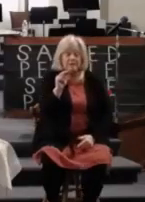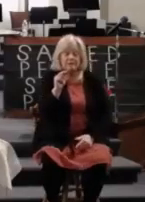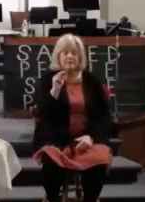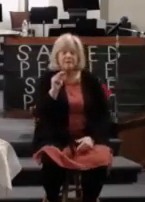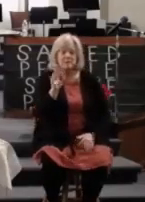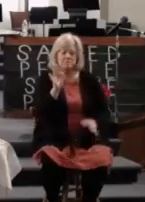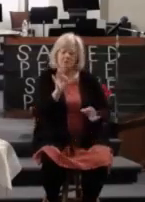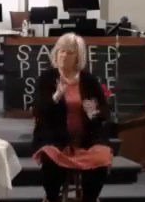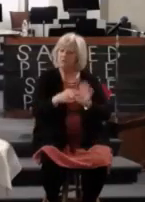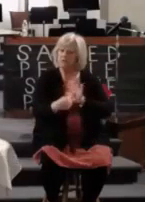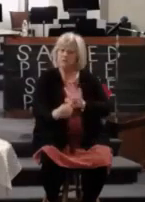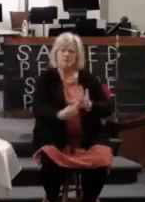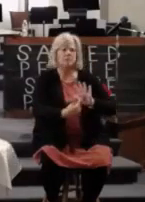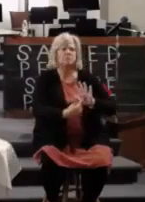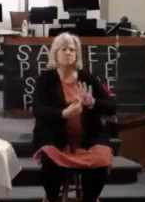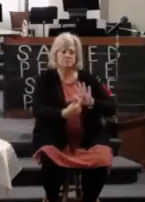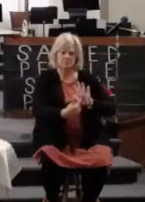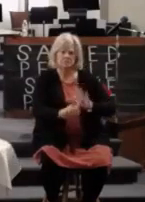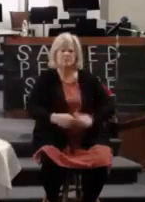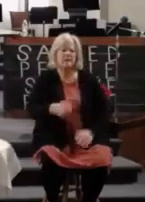Perfect example.